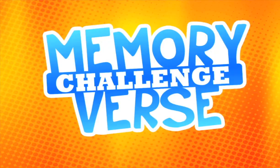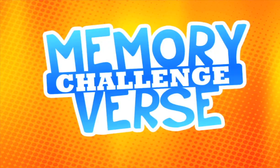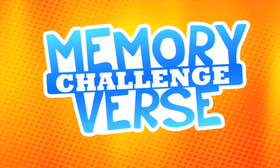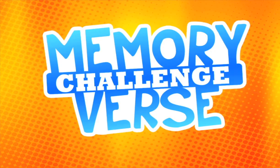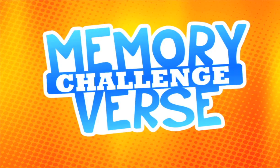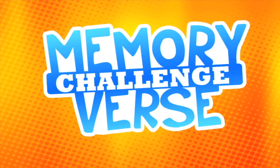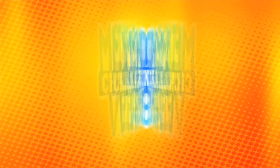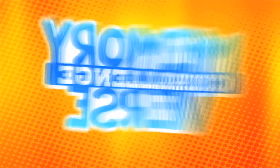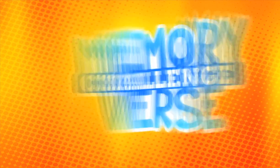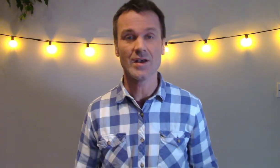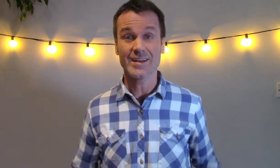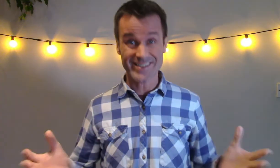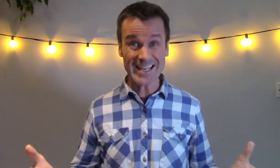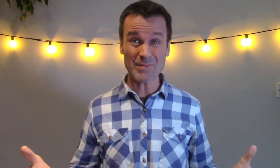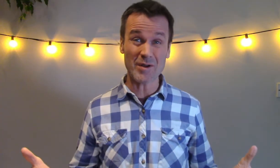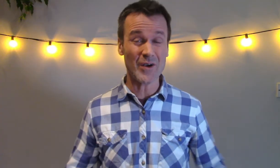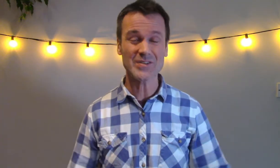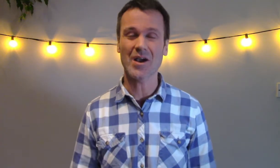Memoryverse challenge. Woo-woo. Today's Memoryverse